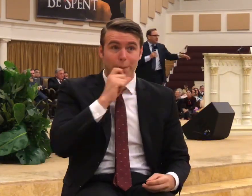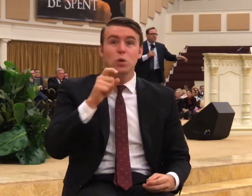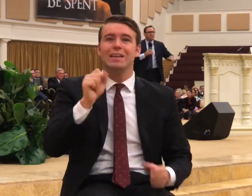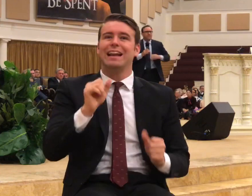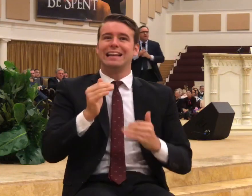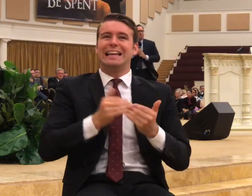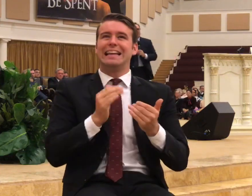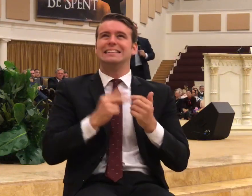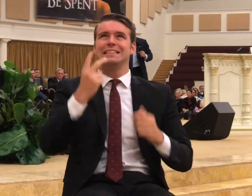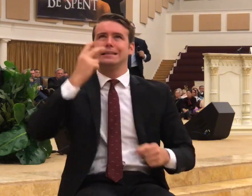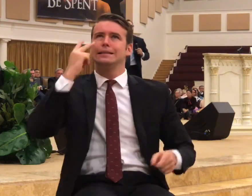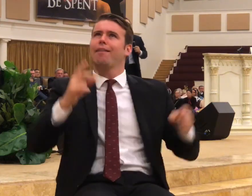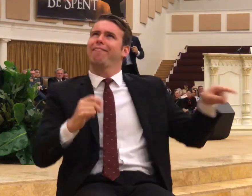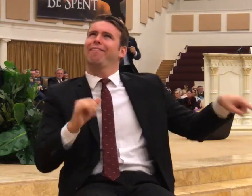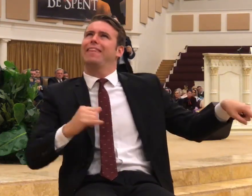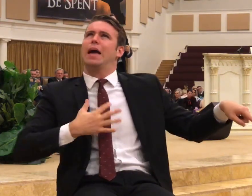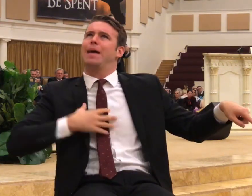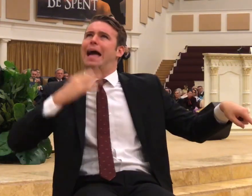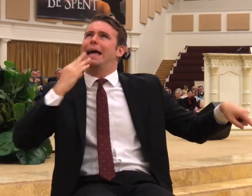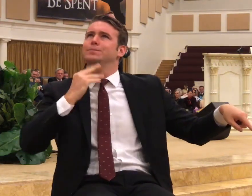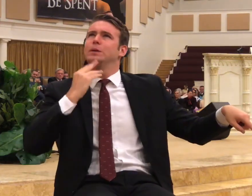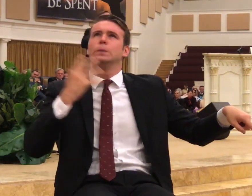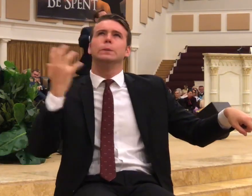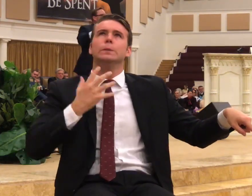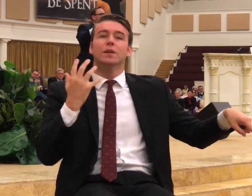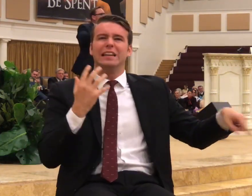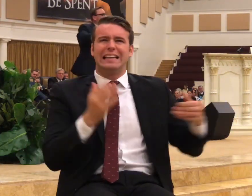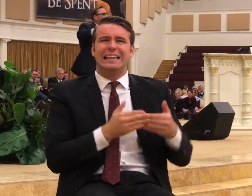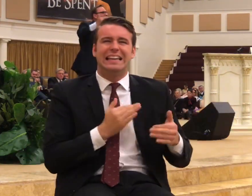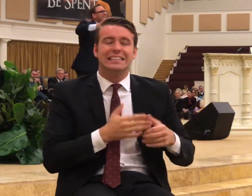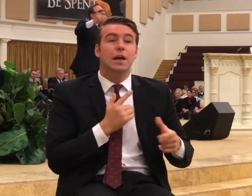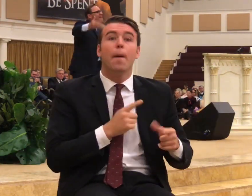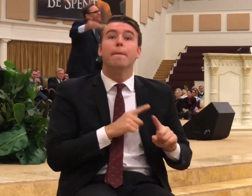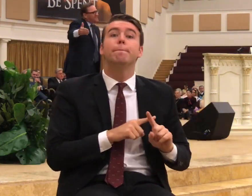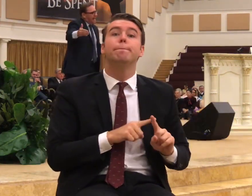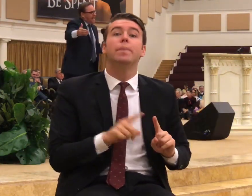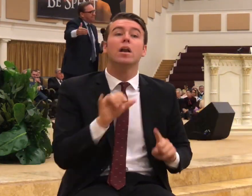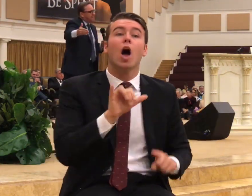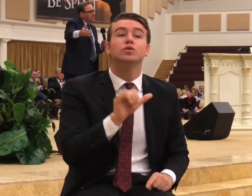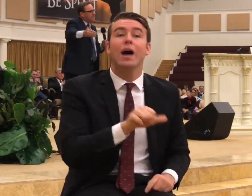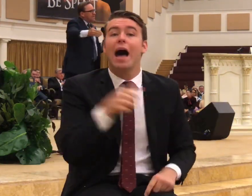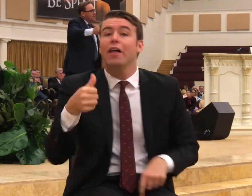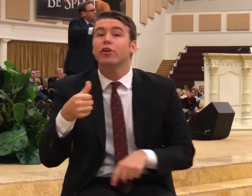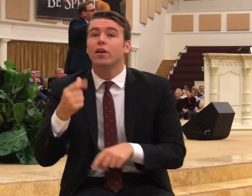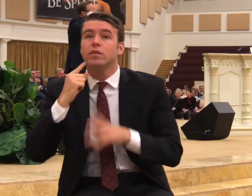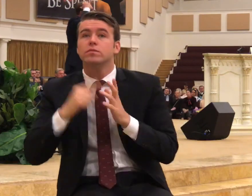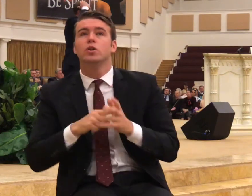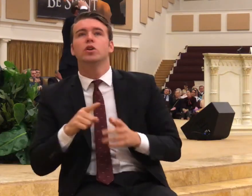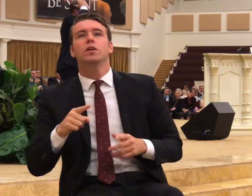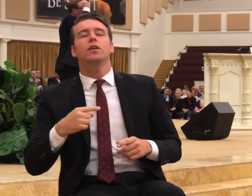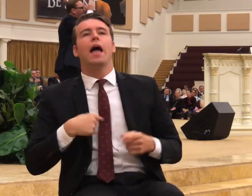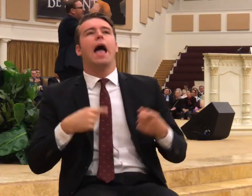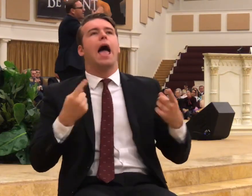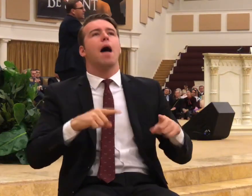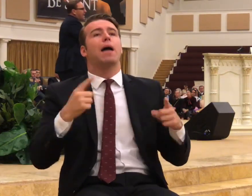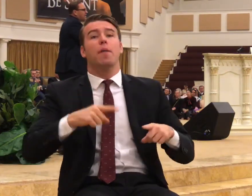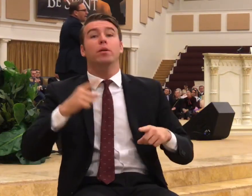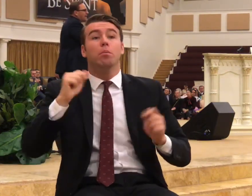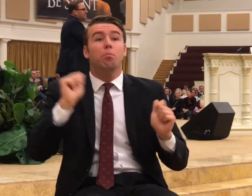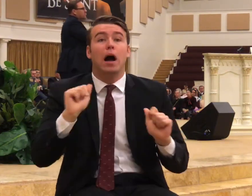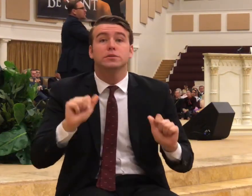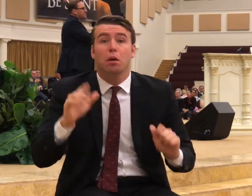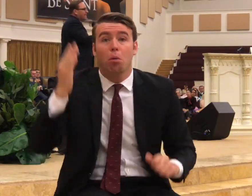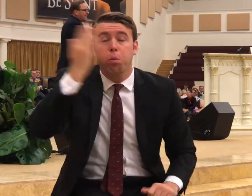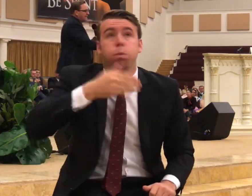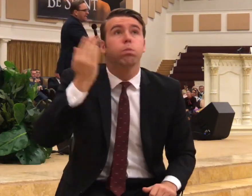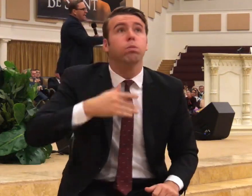to that. But then there are other moments where over a lifetime you can look back and look how